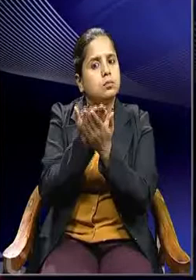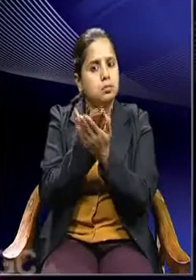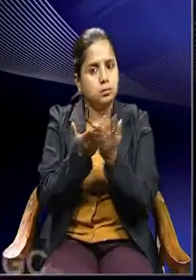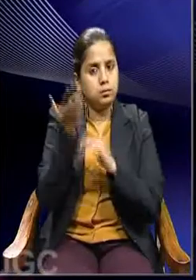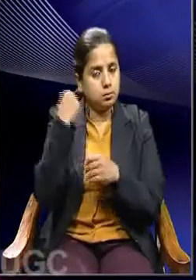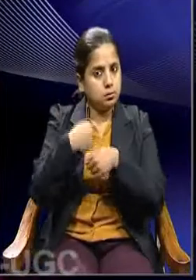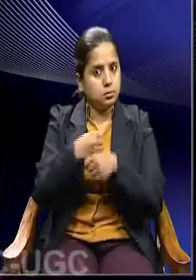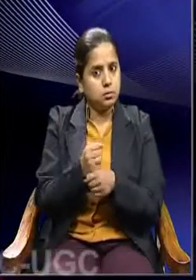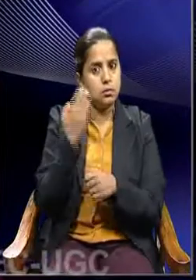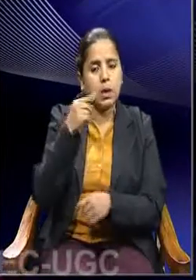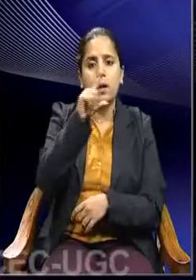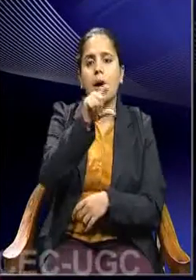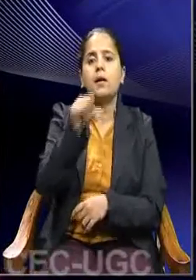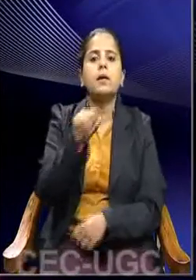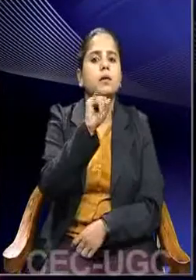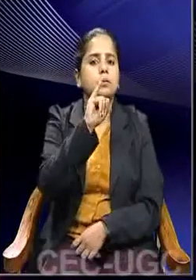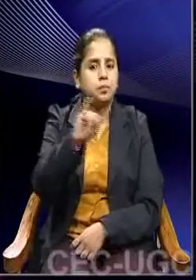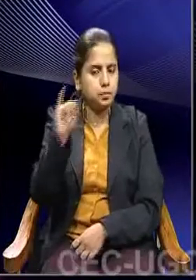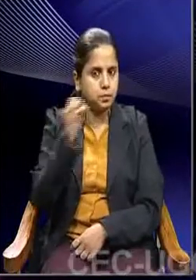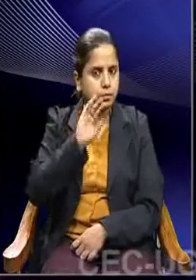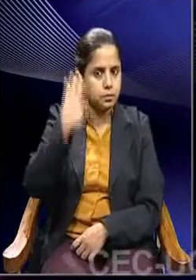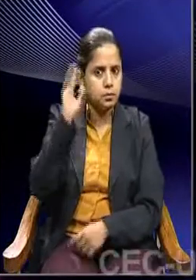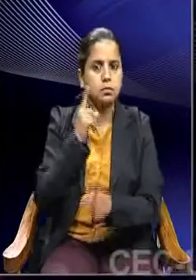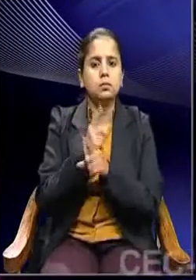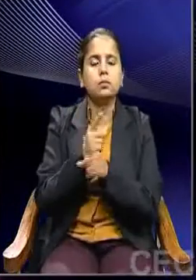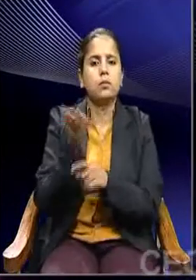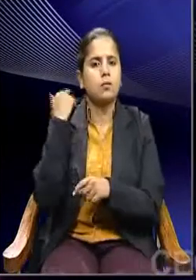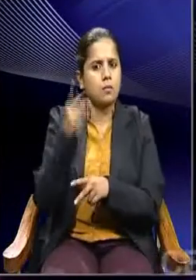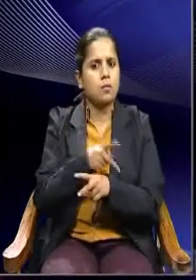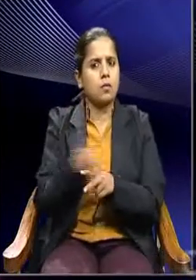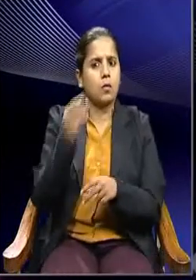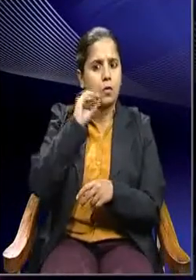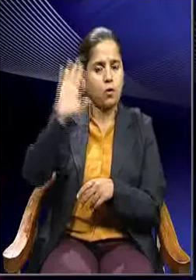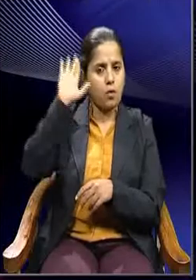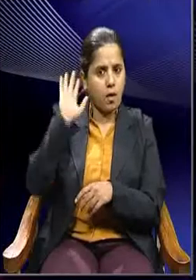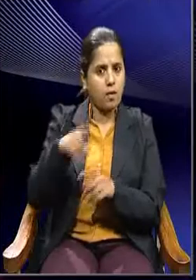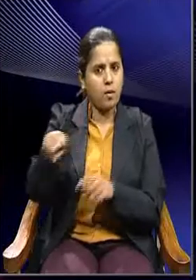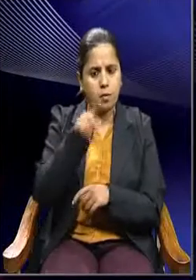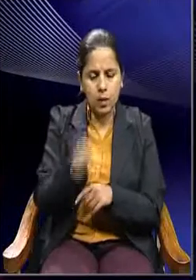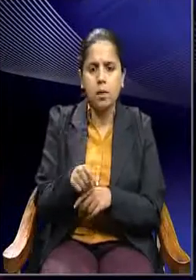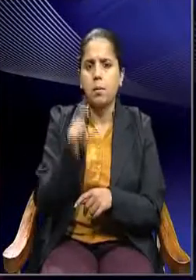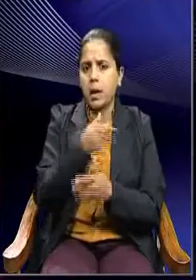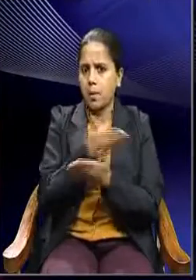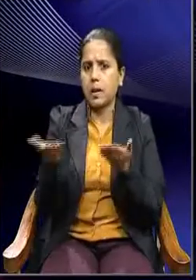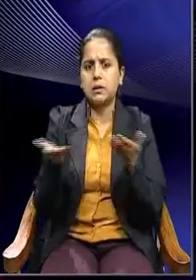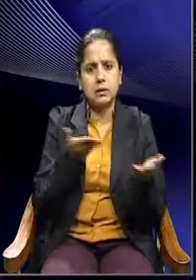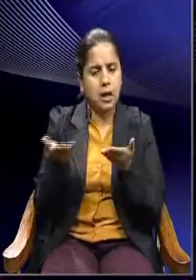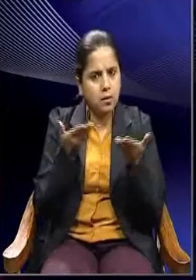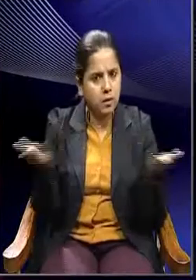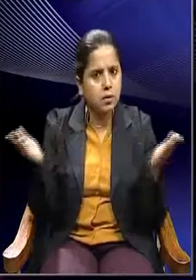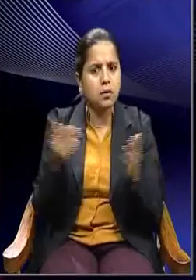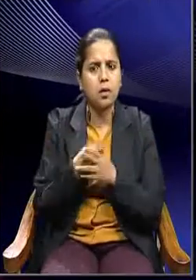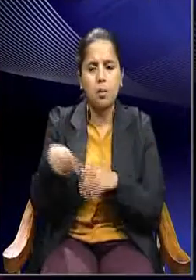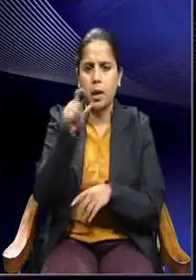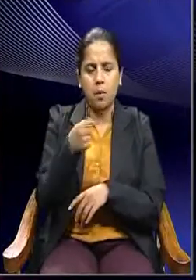in 1966. That is, teaching should be regarded as a profession. It is a form of public service, and there must be a sense